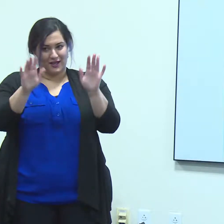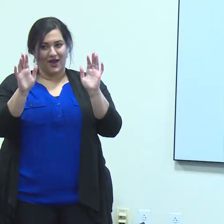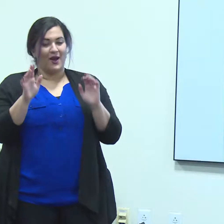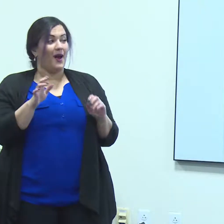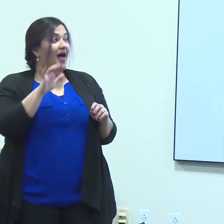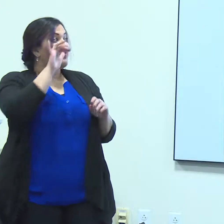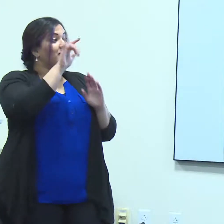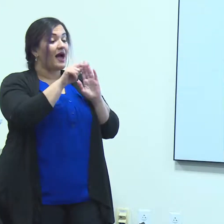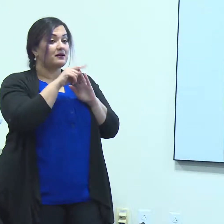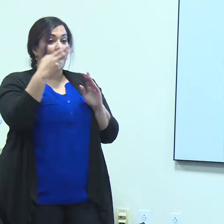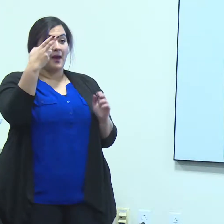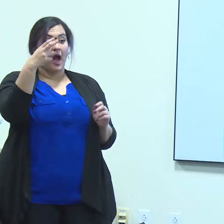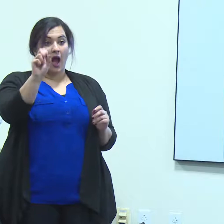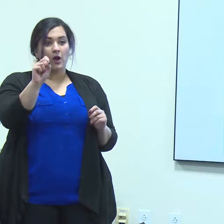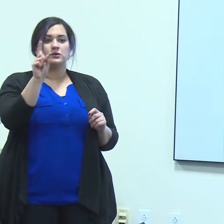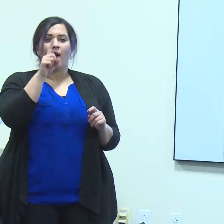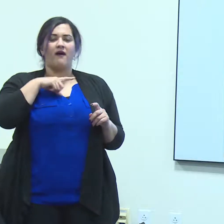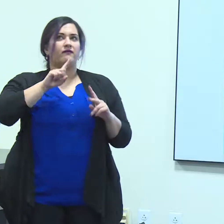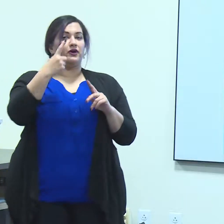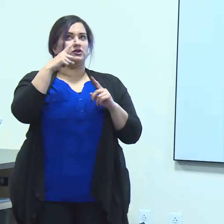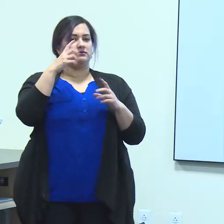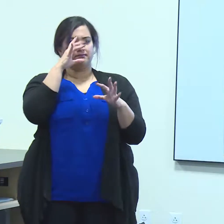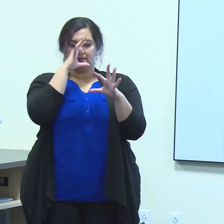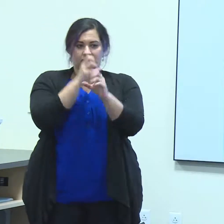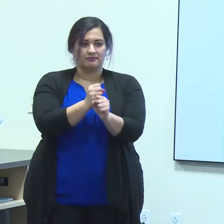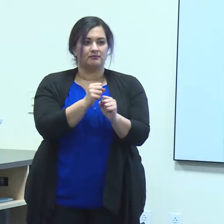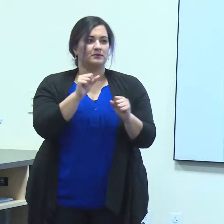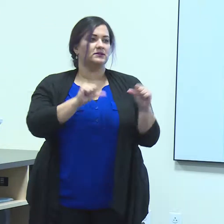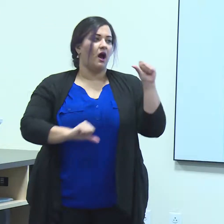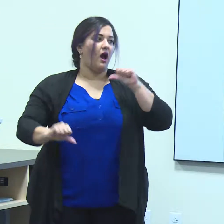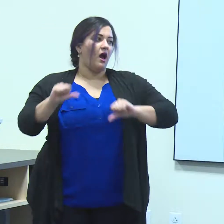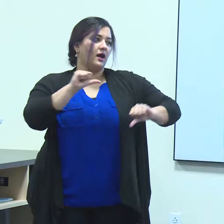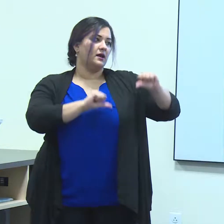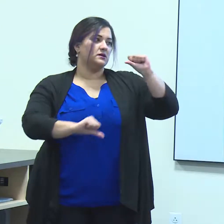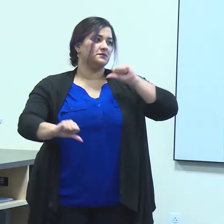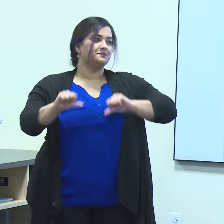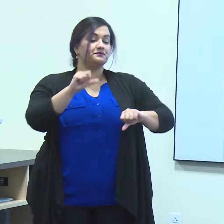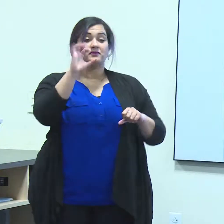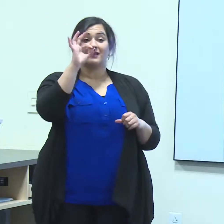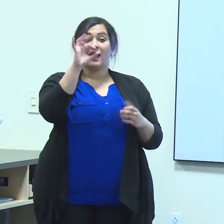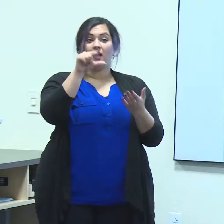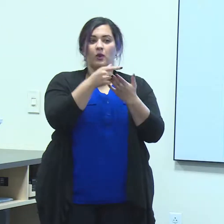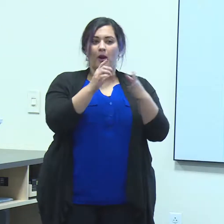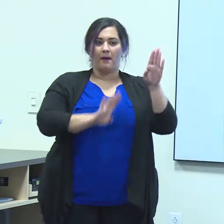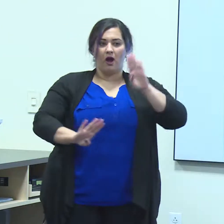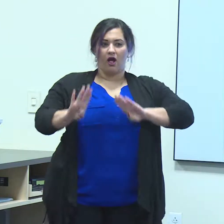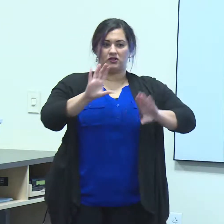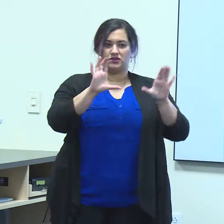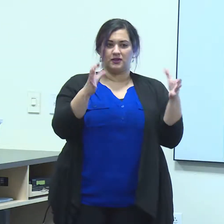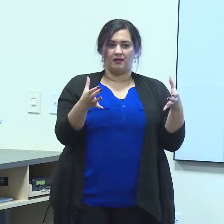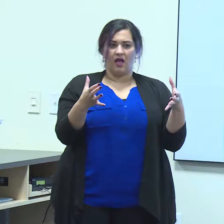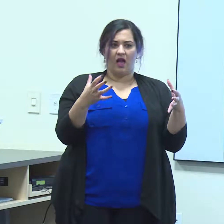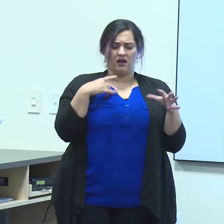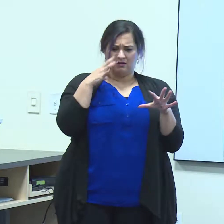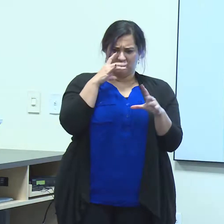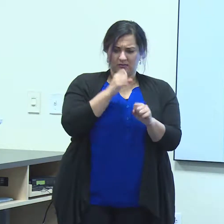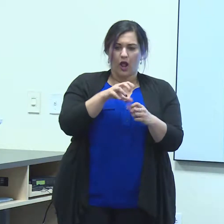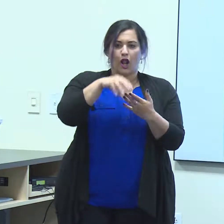educational opportunity I needed to go to. In high school is when I became very fascinated with science. And in a